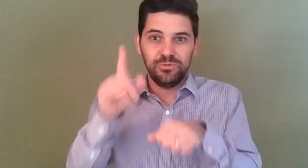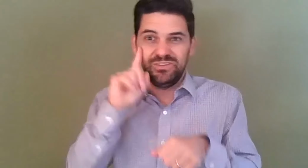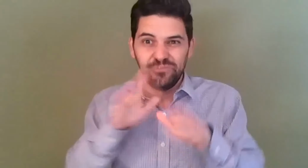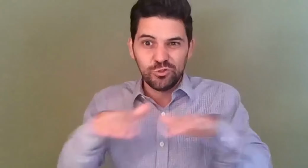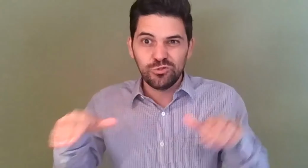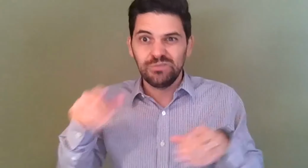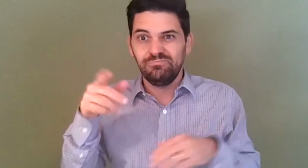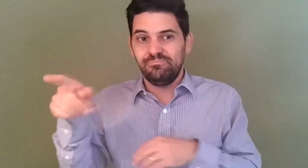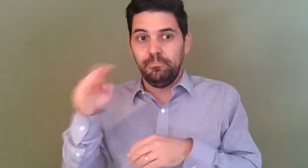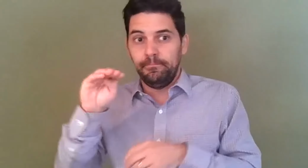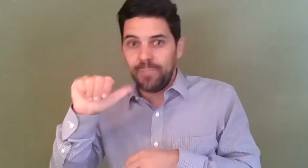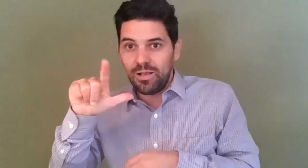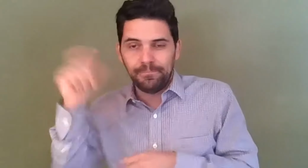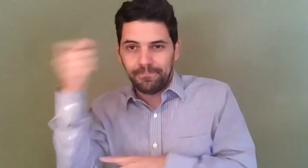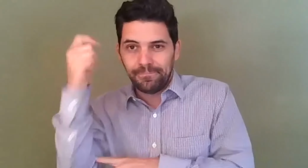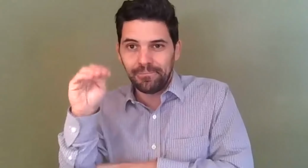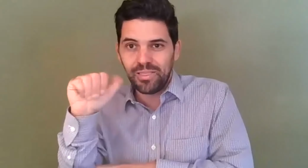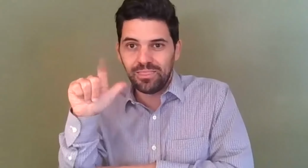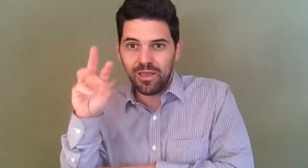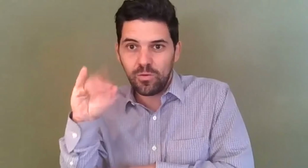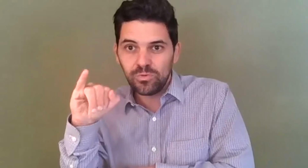9 different local sign languages.